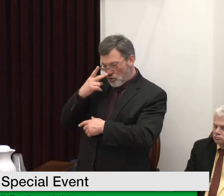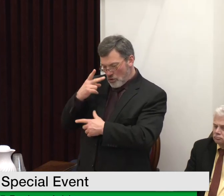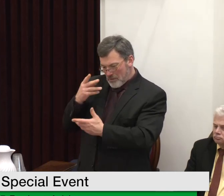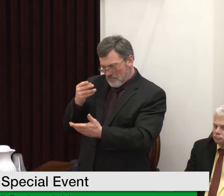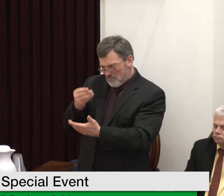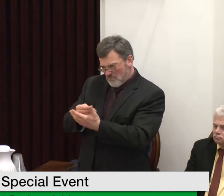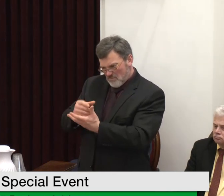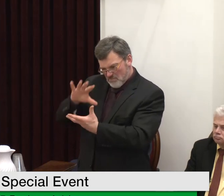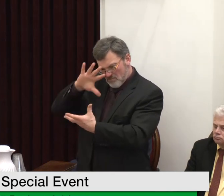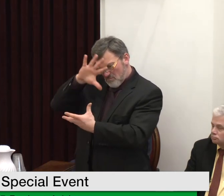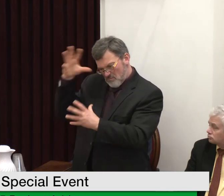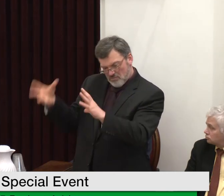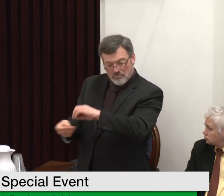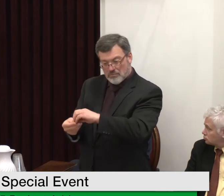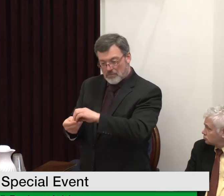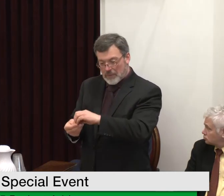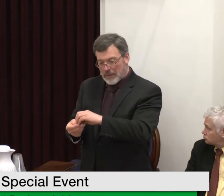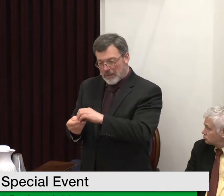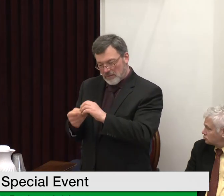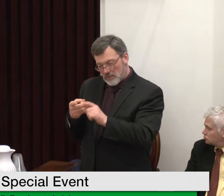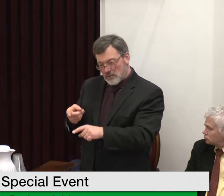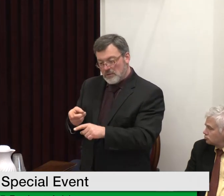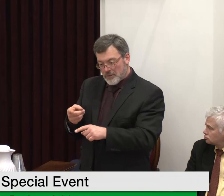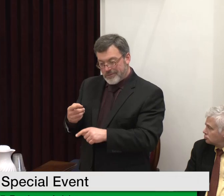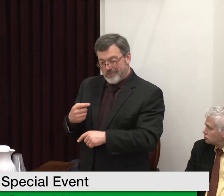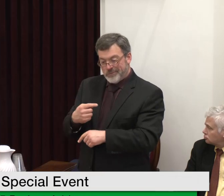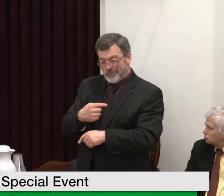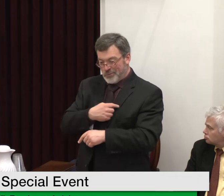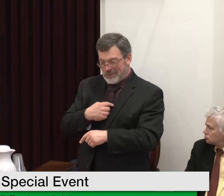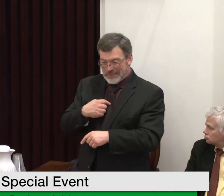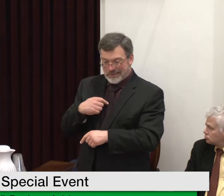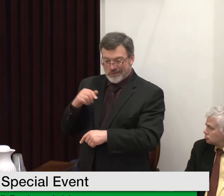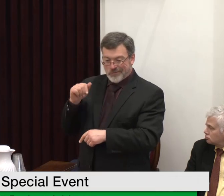build should